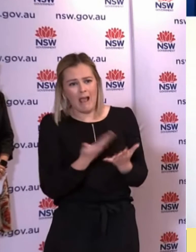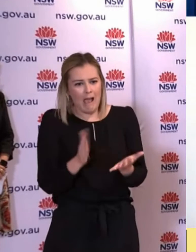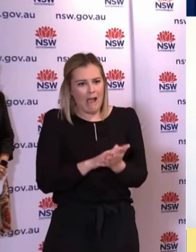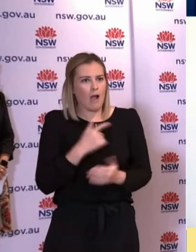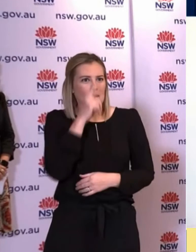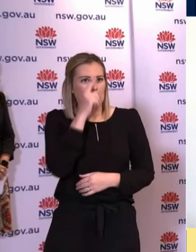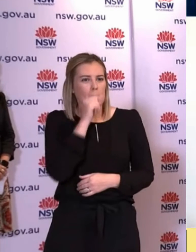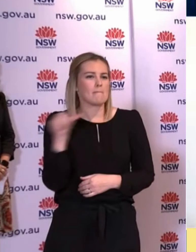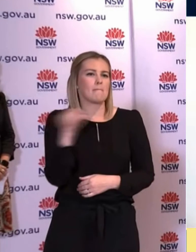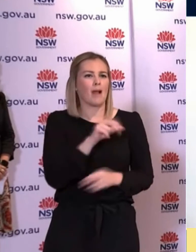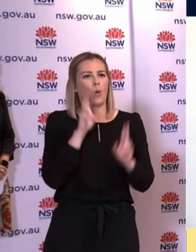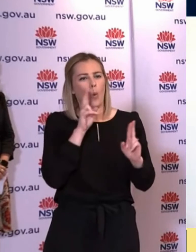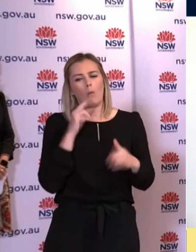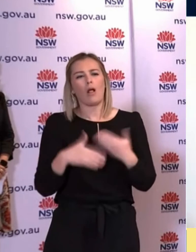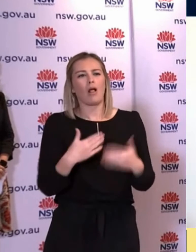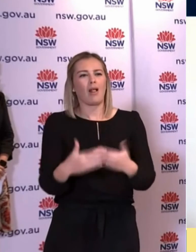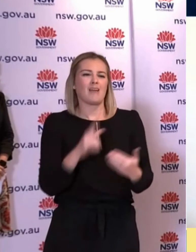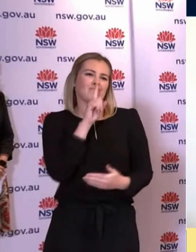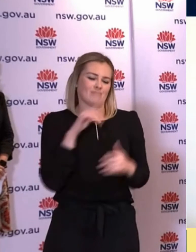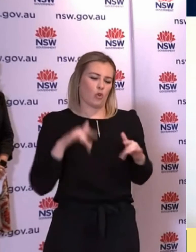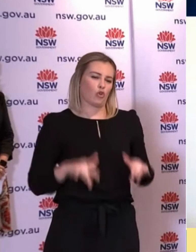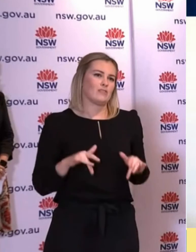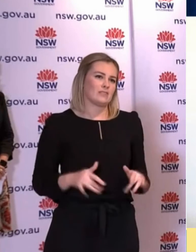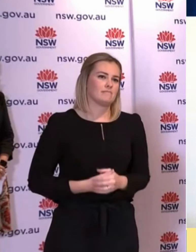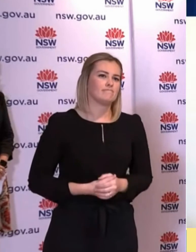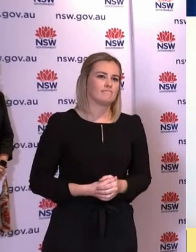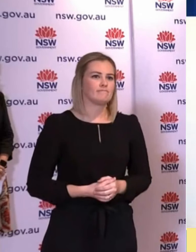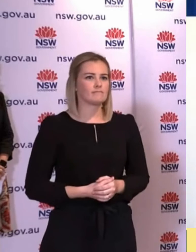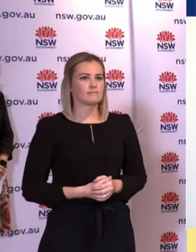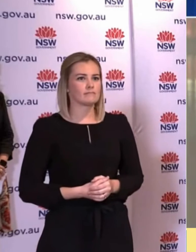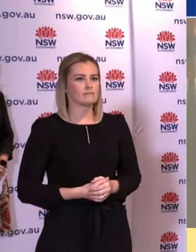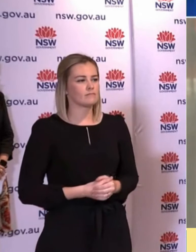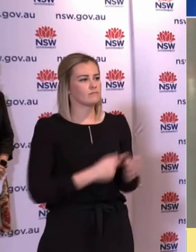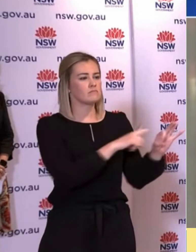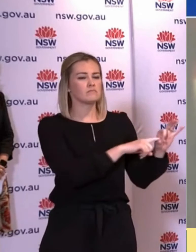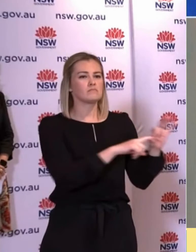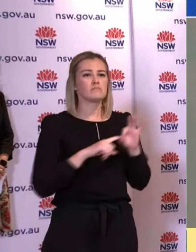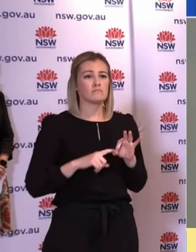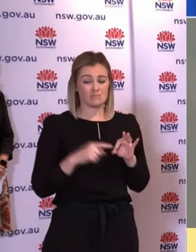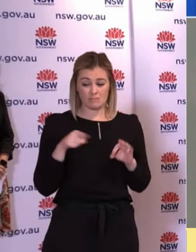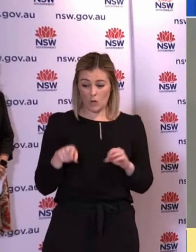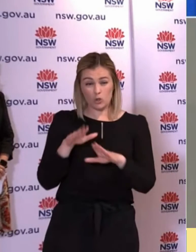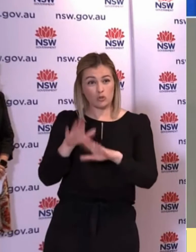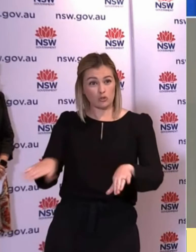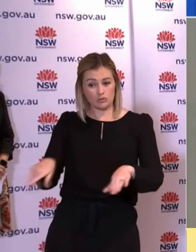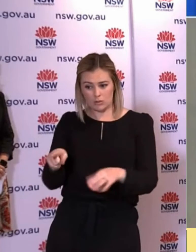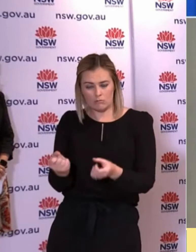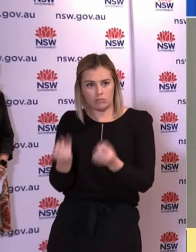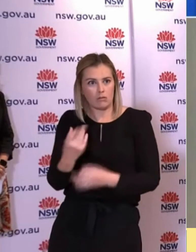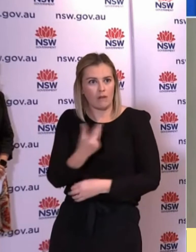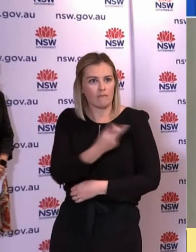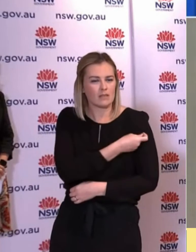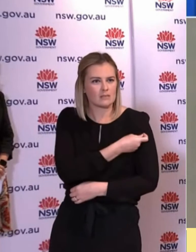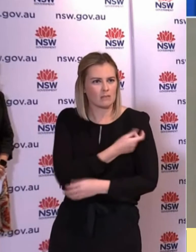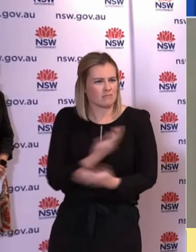soon as possible, but we're not there yet. Do you think it can go back to normal though? Obviously without those children vaccinated, this is an issue with